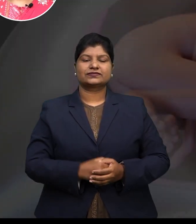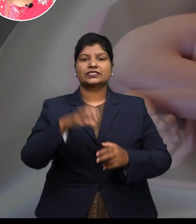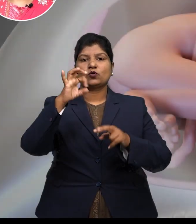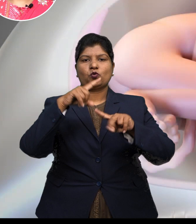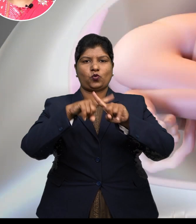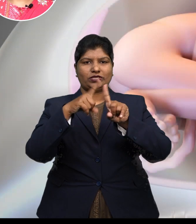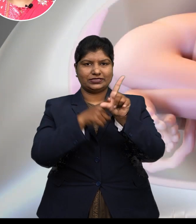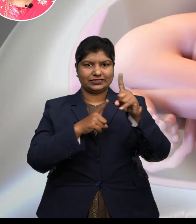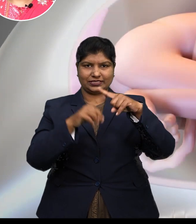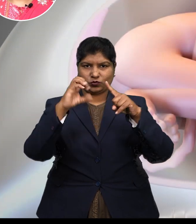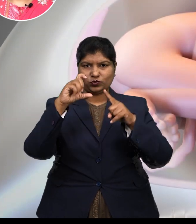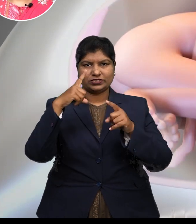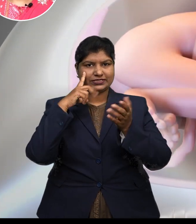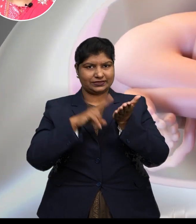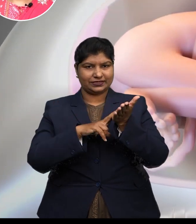Oxytocin